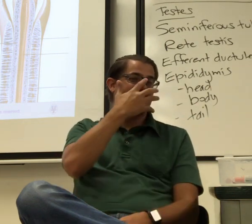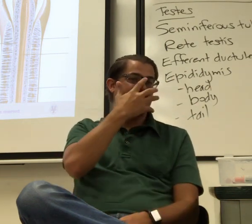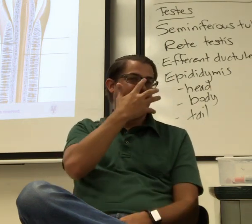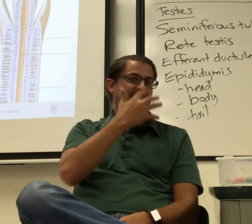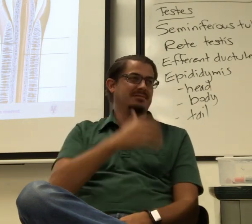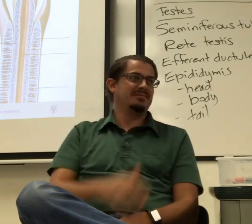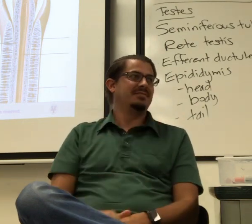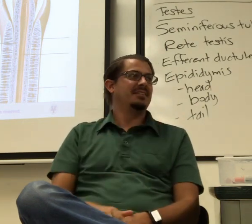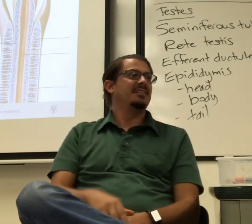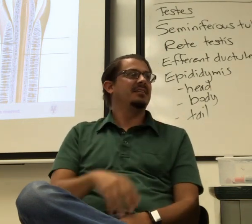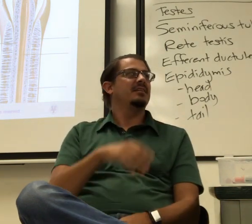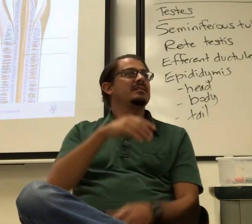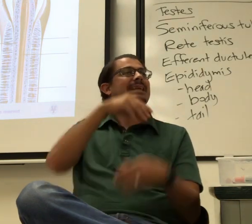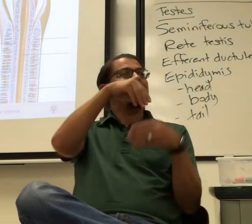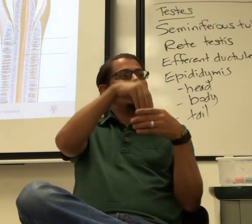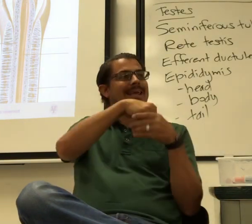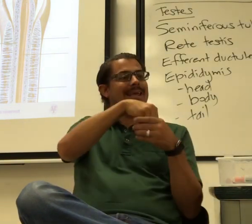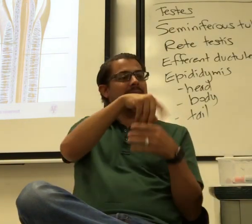That's where it's located.